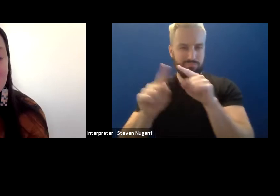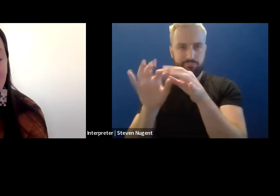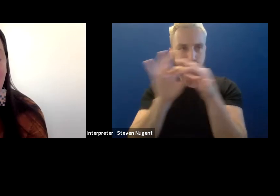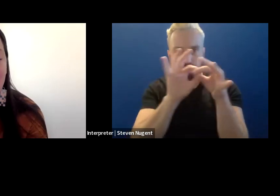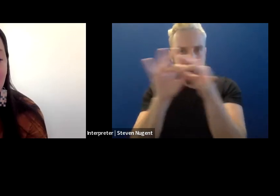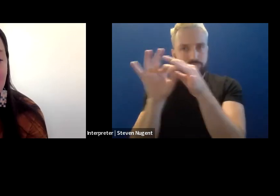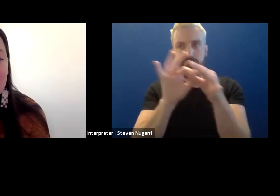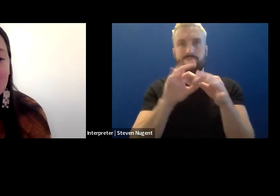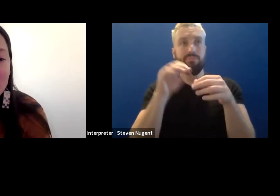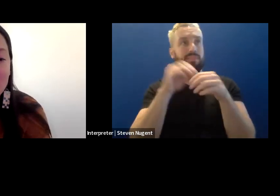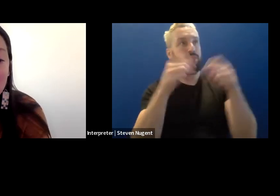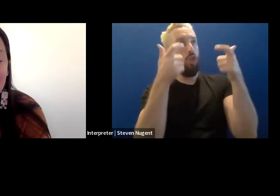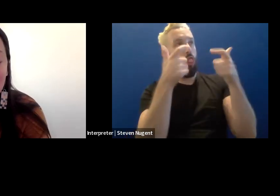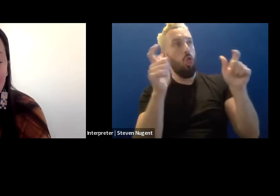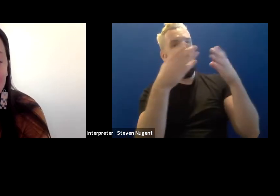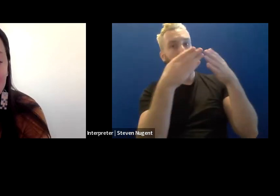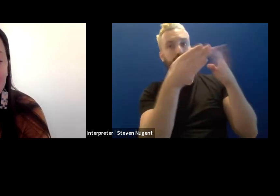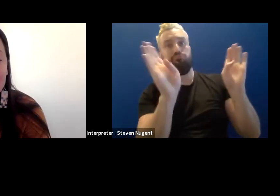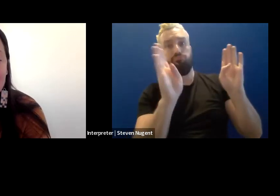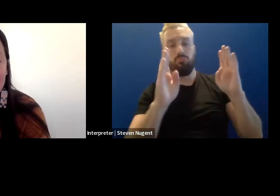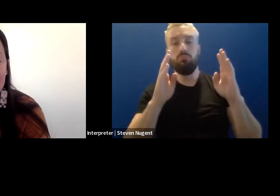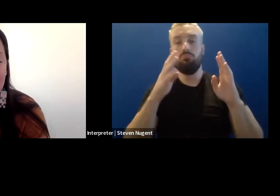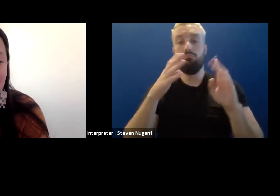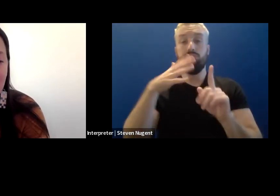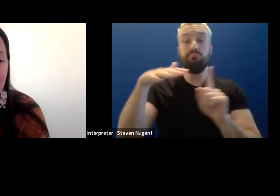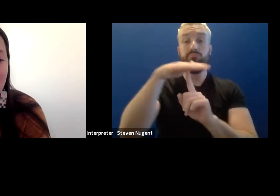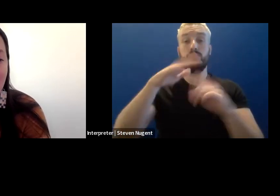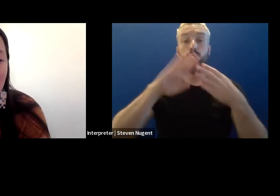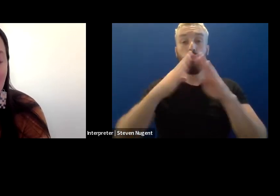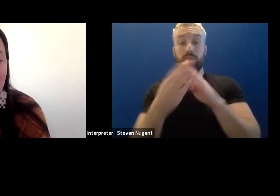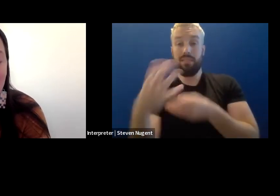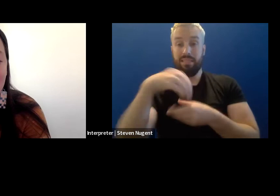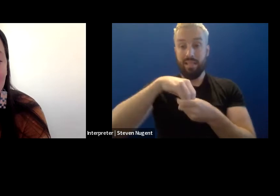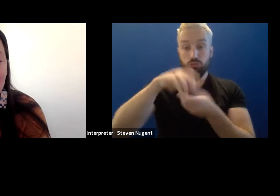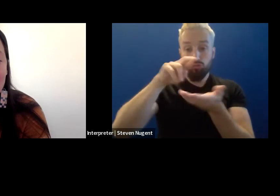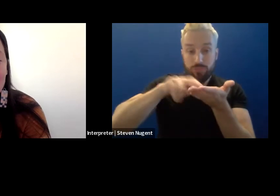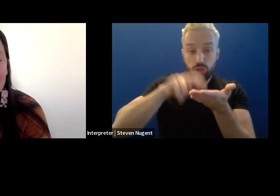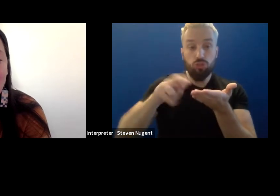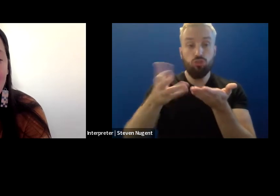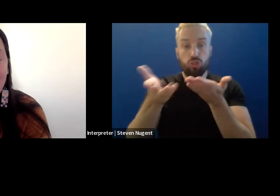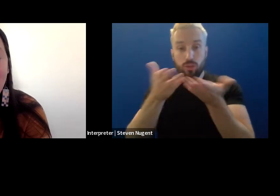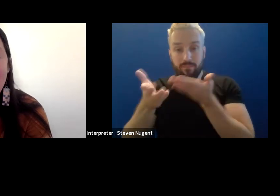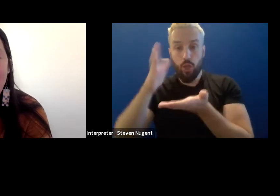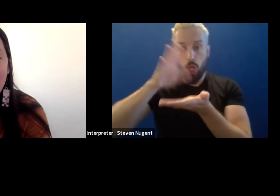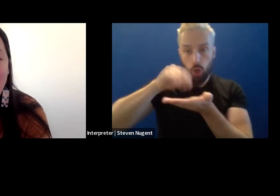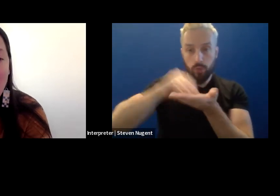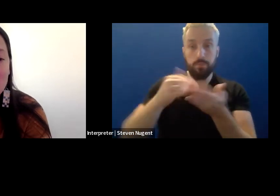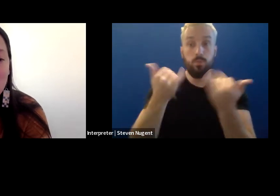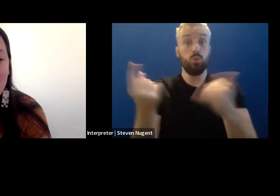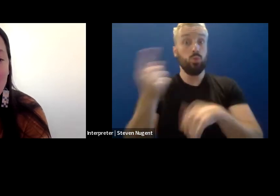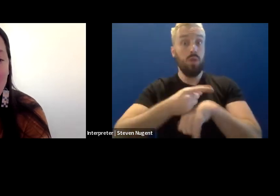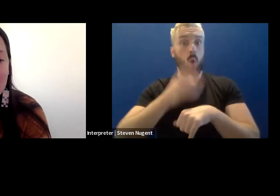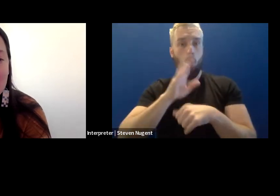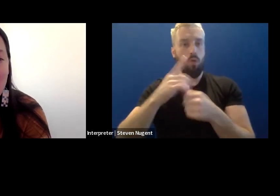larger context of community engaged research, service learning. And today we are going to talk about that,